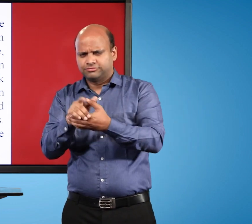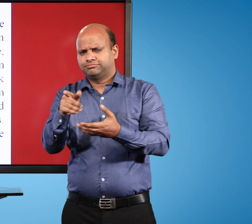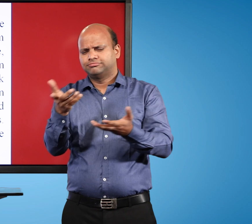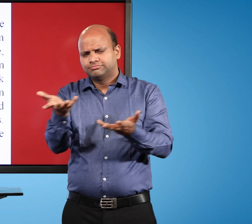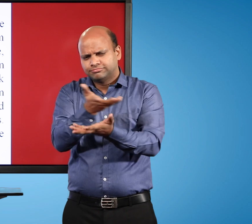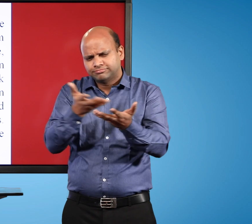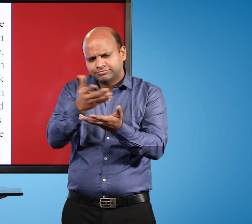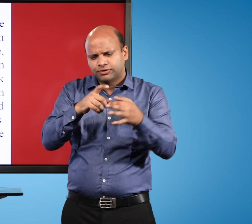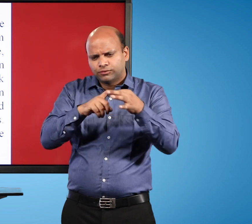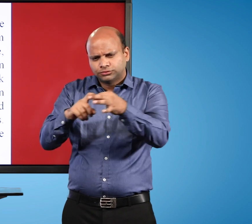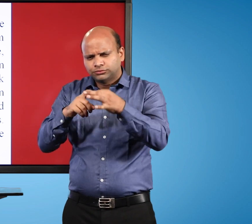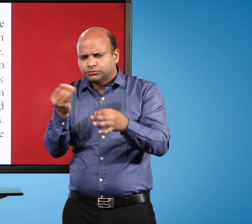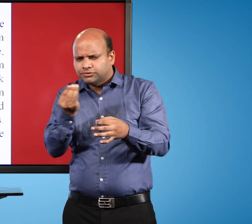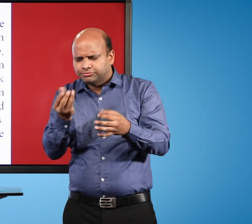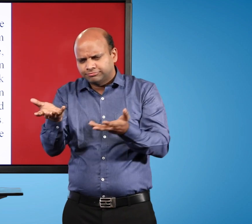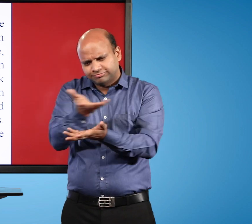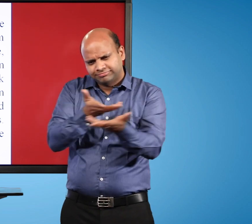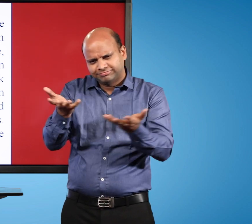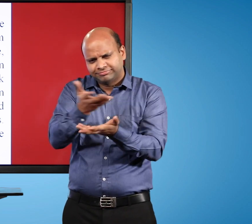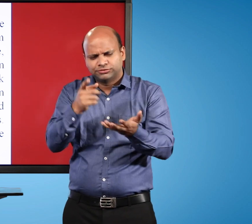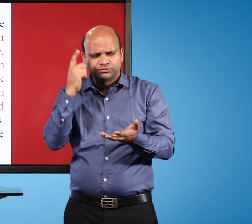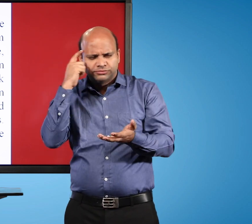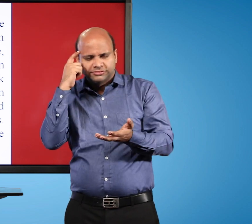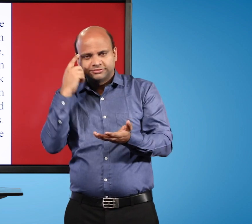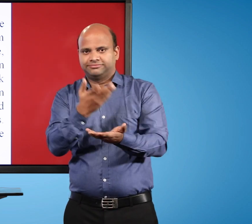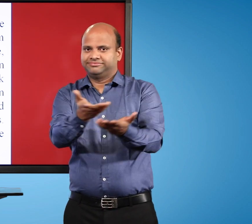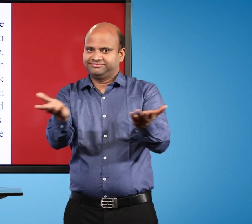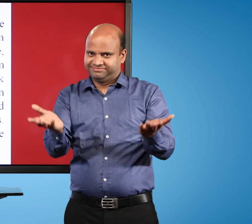You can think of a few such questions and discuss them with your friends.